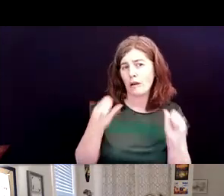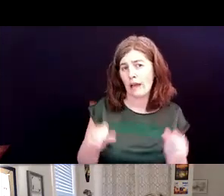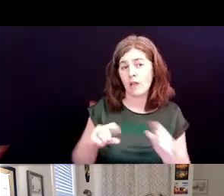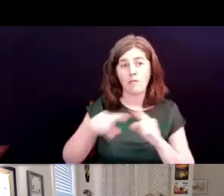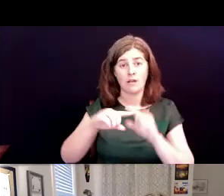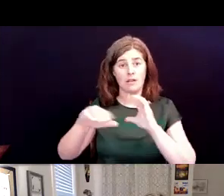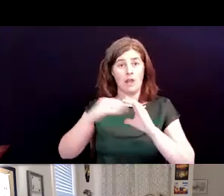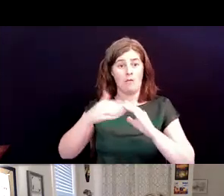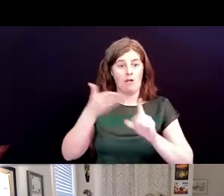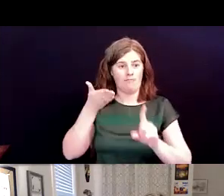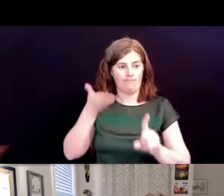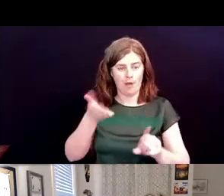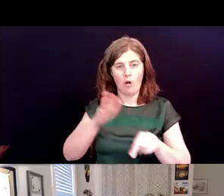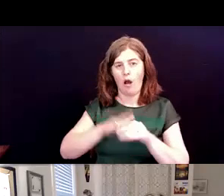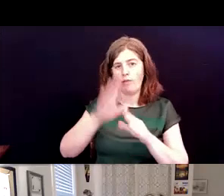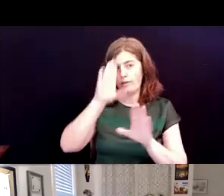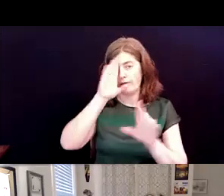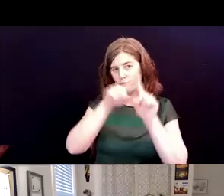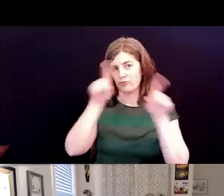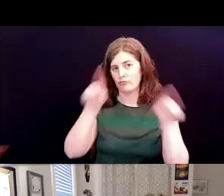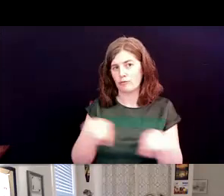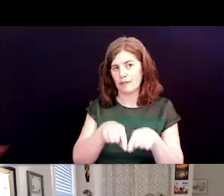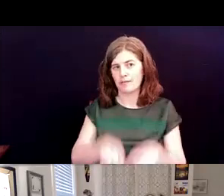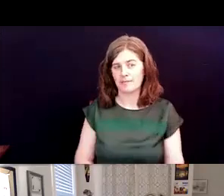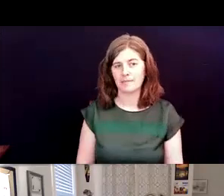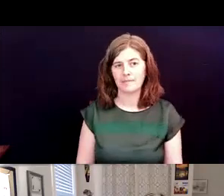address is listed on the screen.